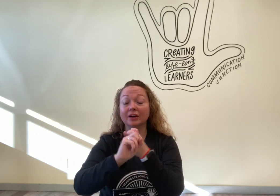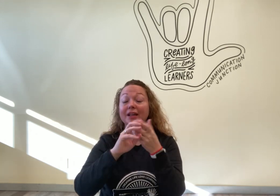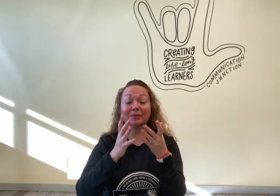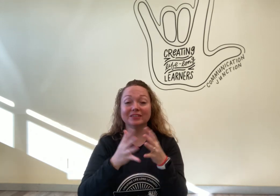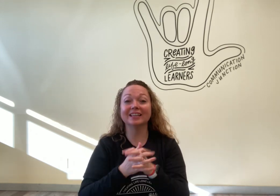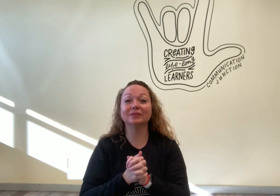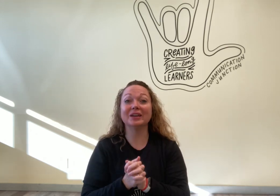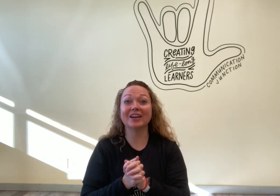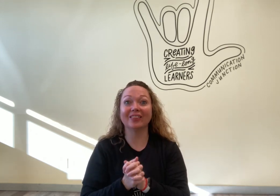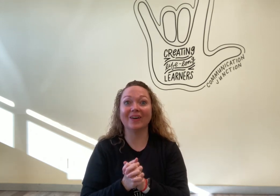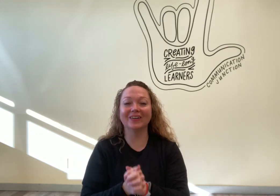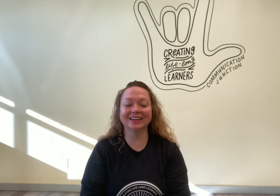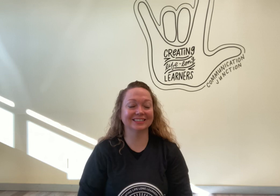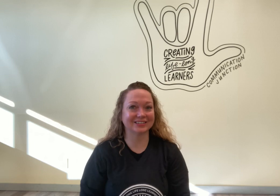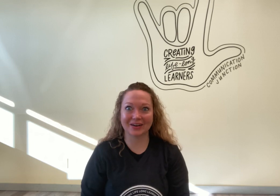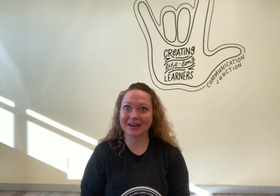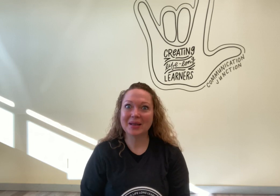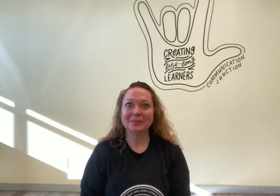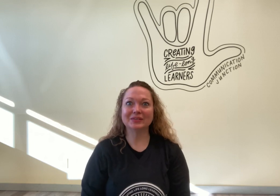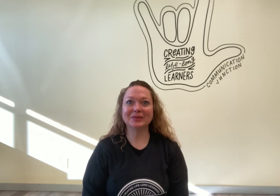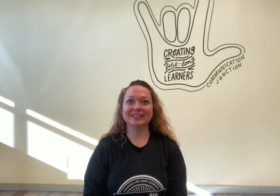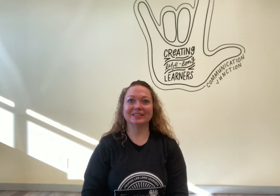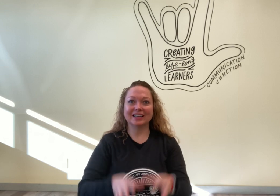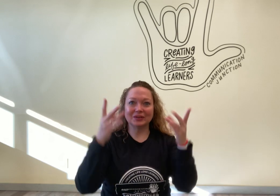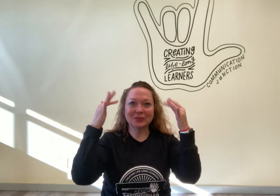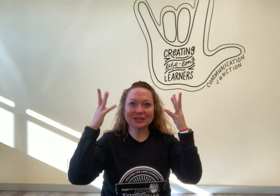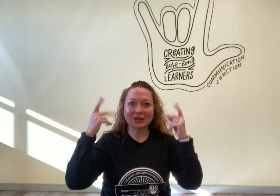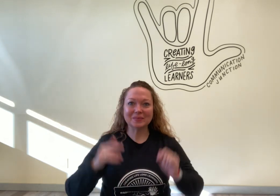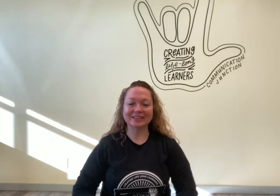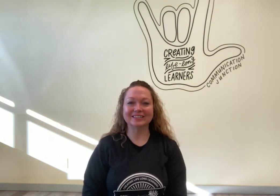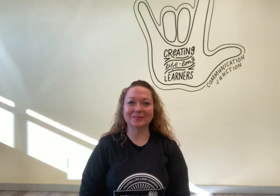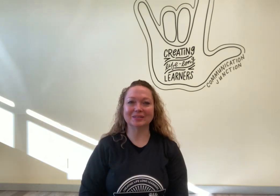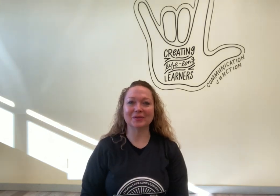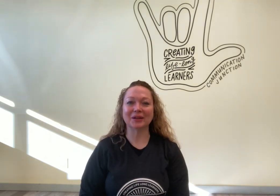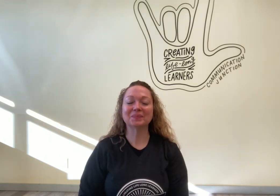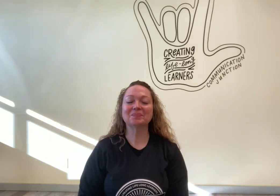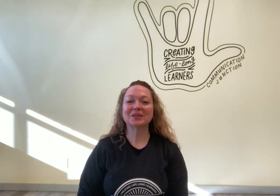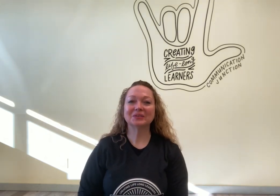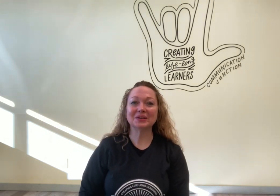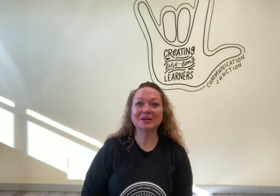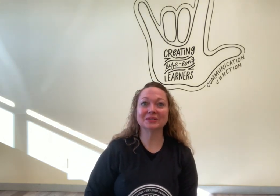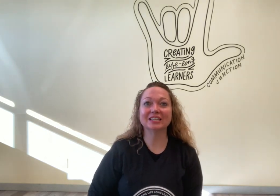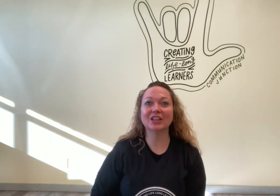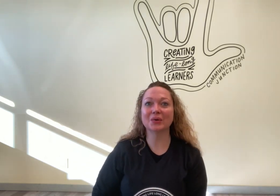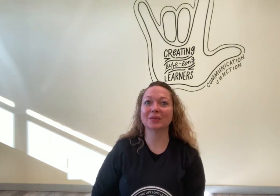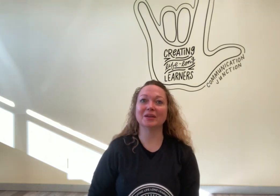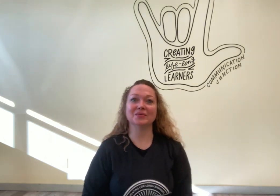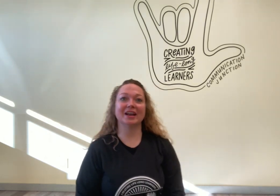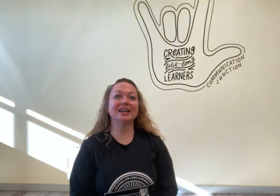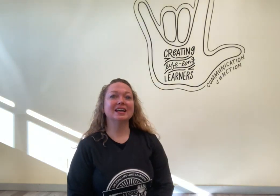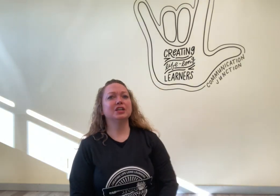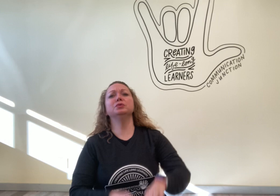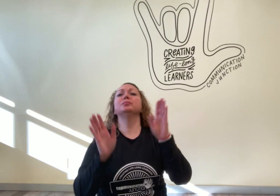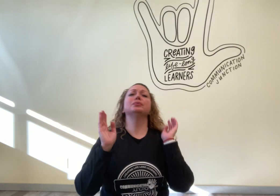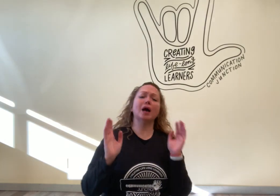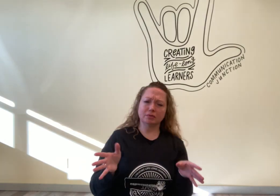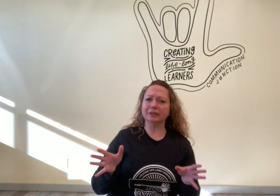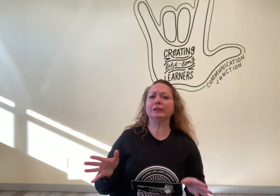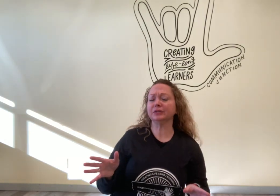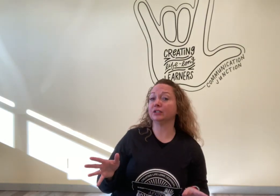neighbors, and wave hello. Sorry, Miss Whitney's getting her words all mixed up this morning. So here we go, sing along with me, you ready? You probably know this song, and